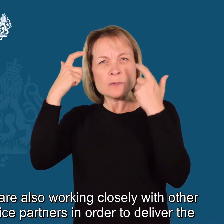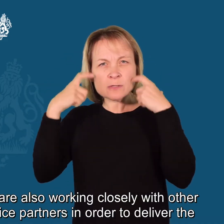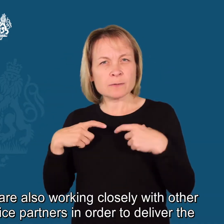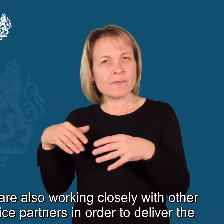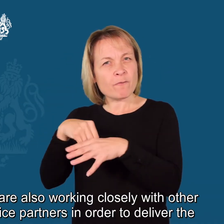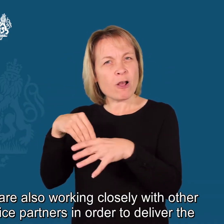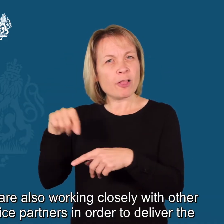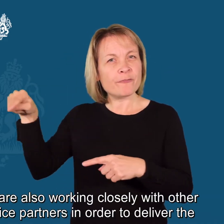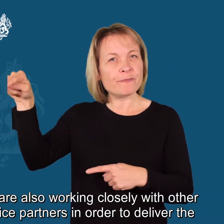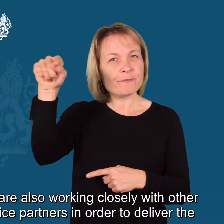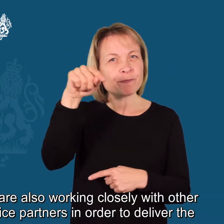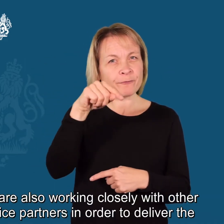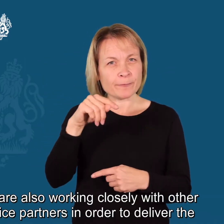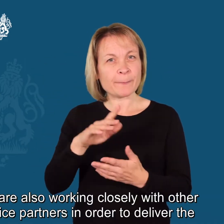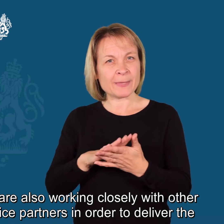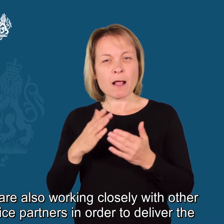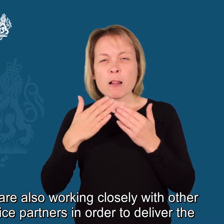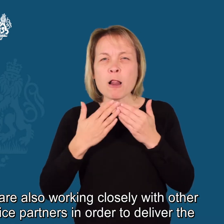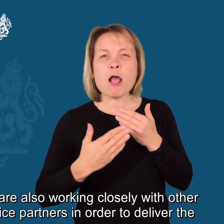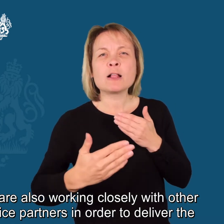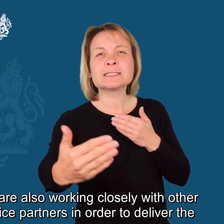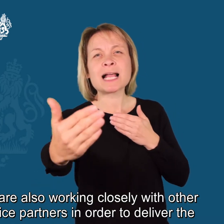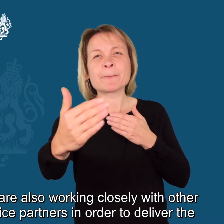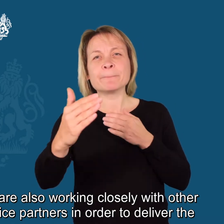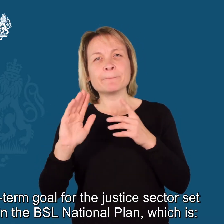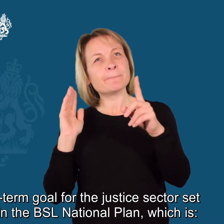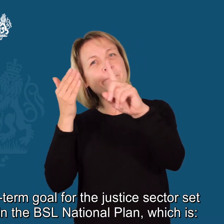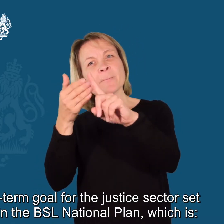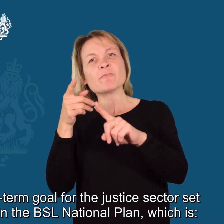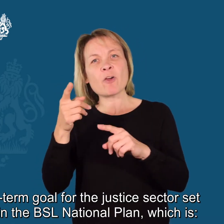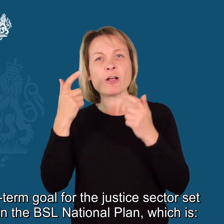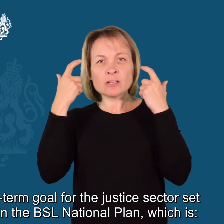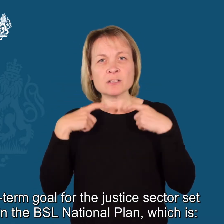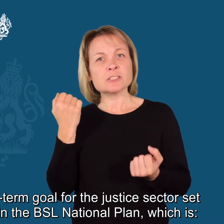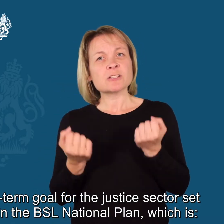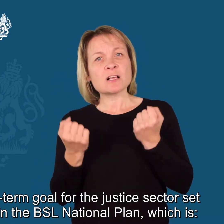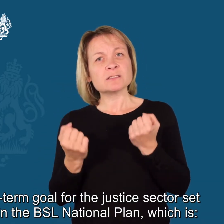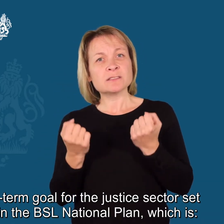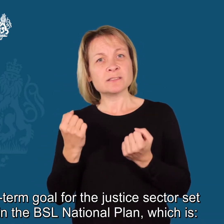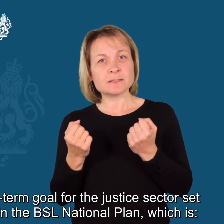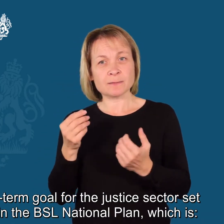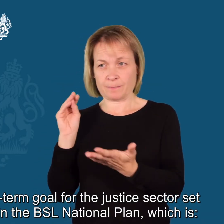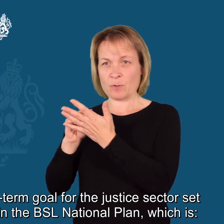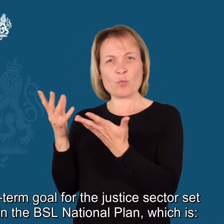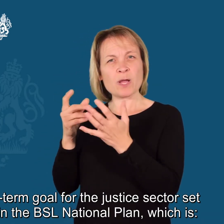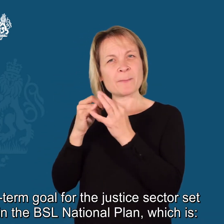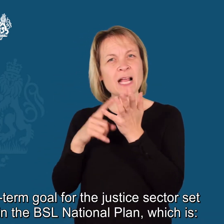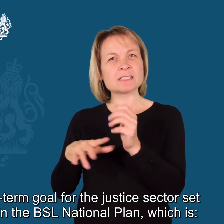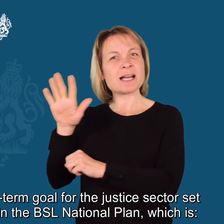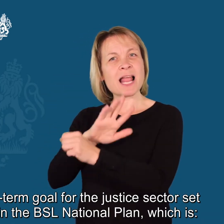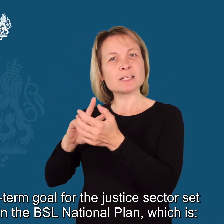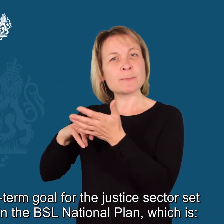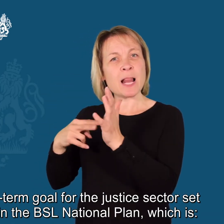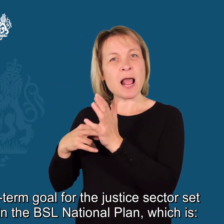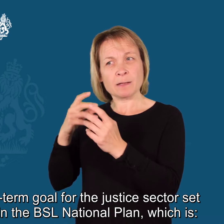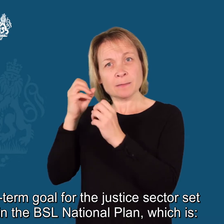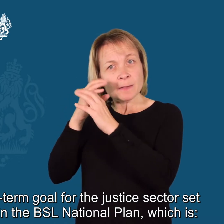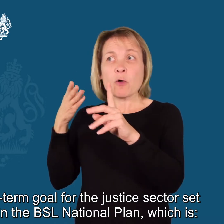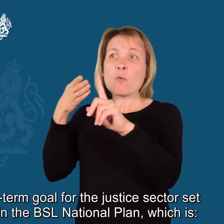We are also working closely with other justice partners in order to deliver the long-term goal for the justice sector set out in the BSL National